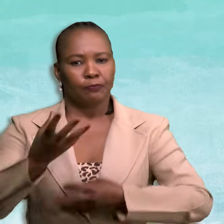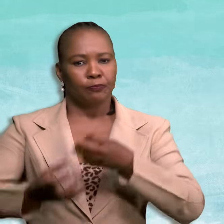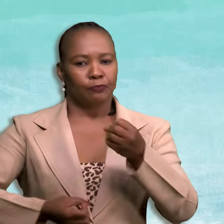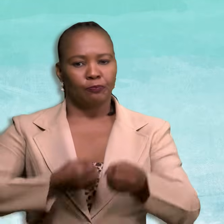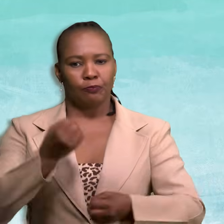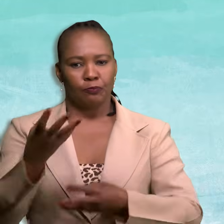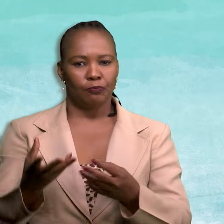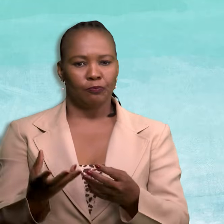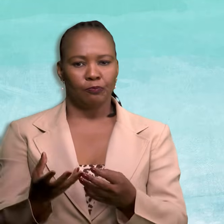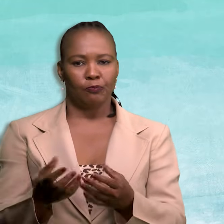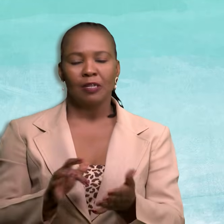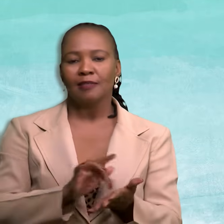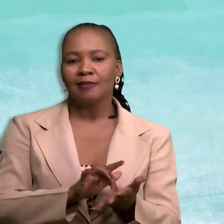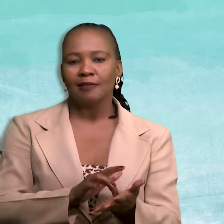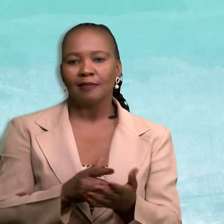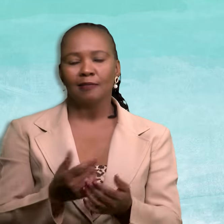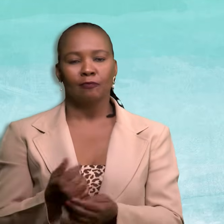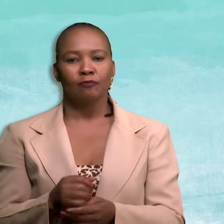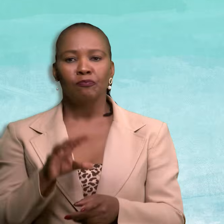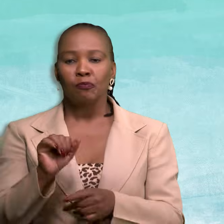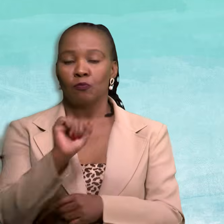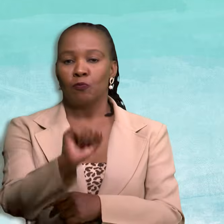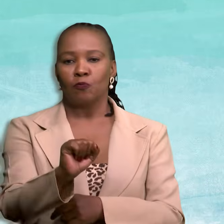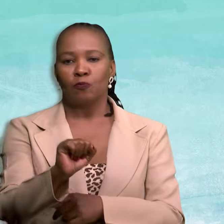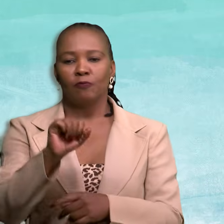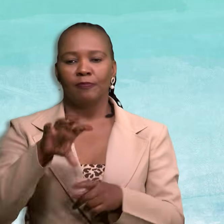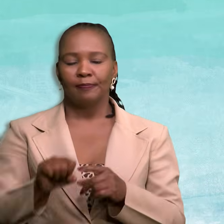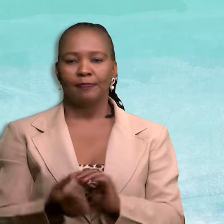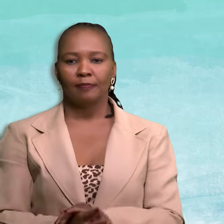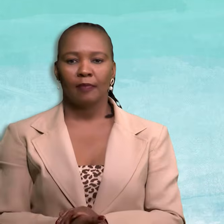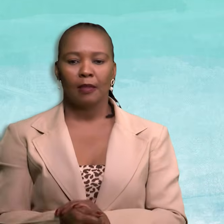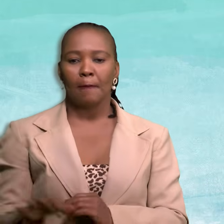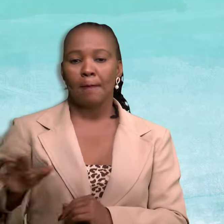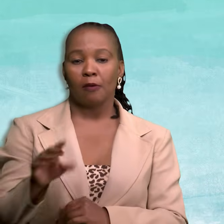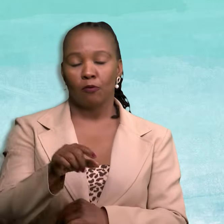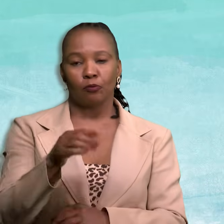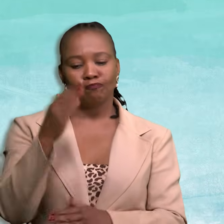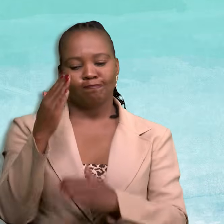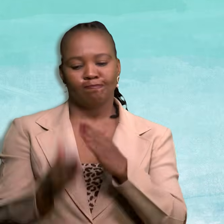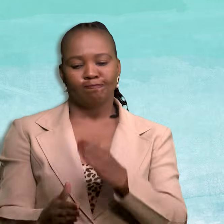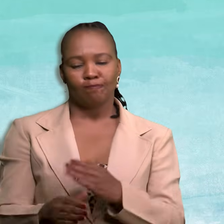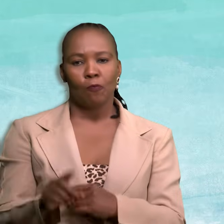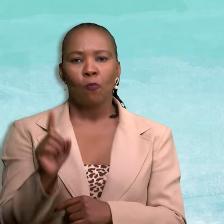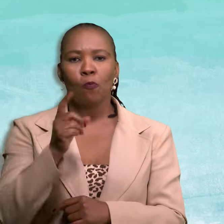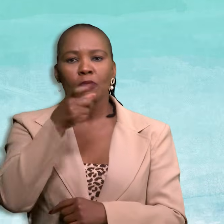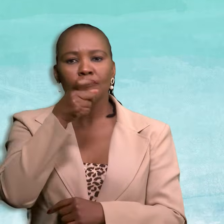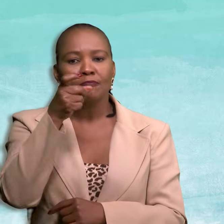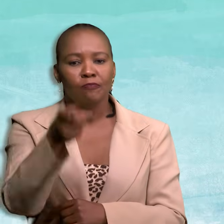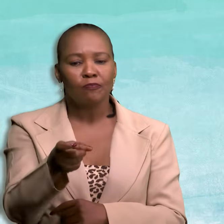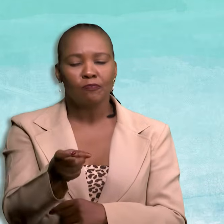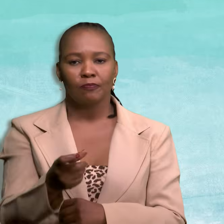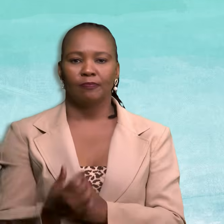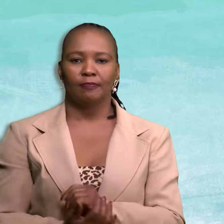We usually provide you with a scenario to ascertain your findings and base your conclusions